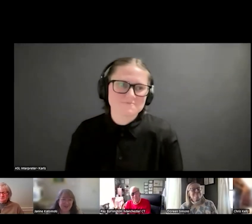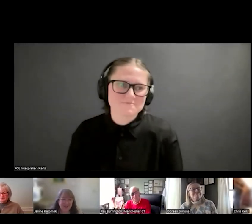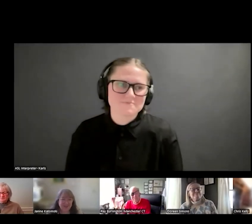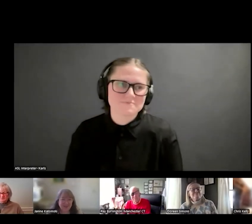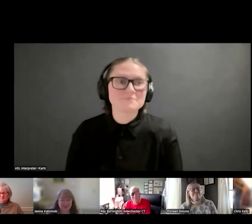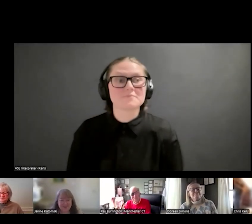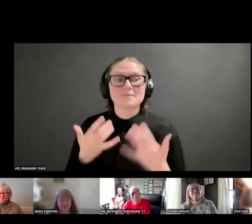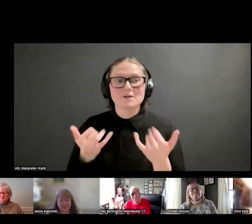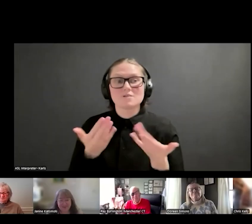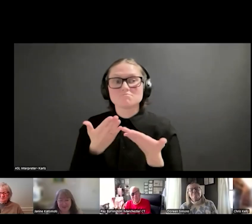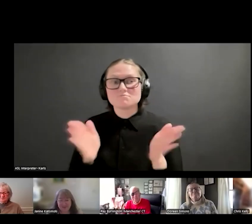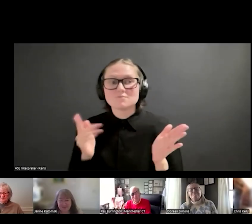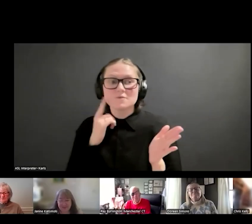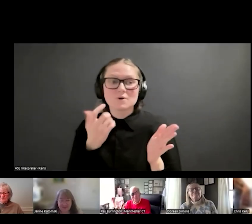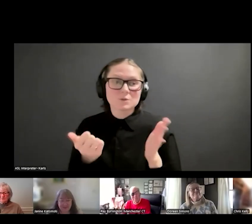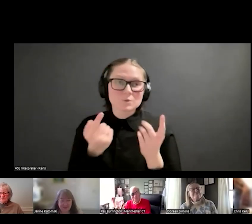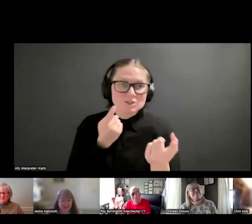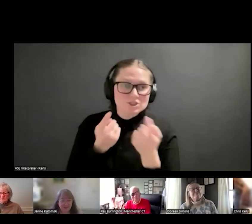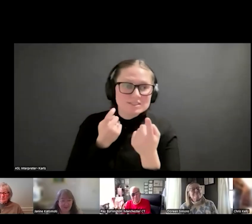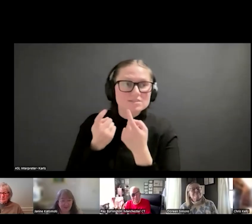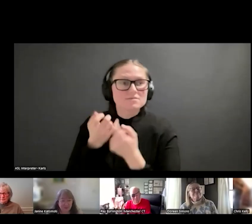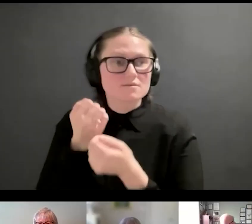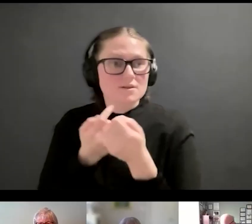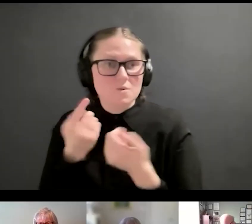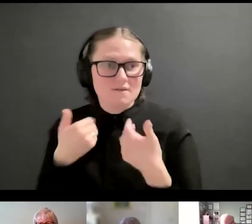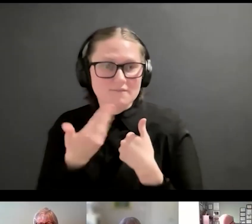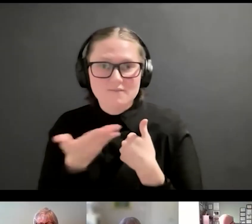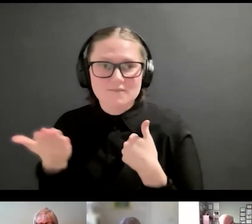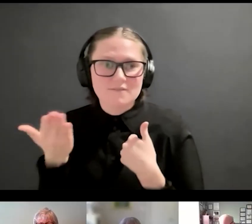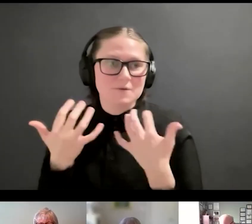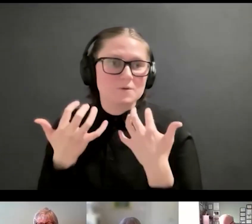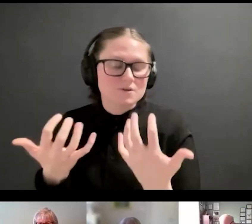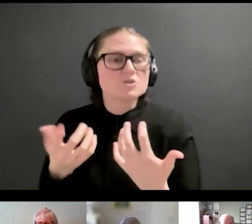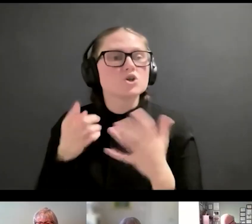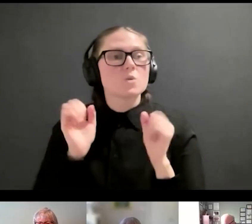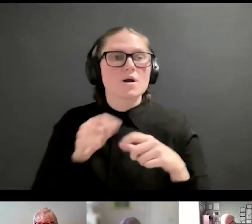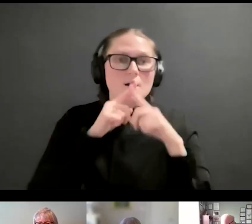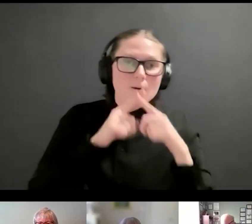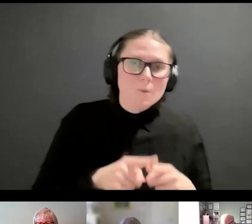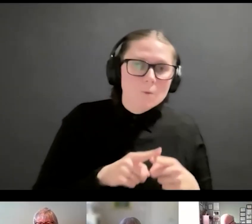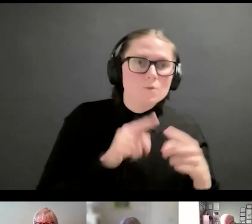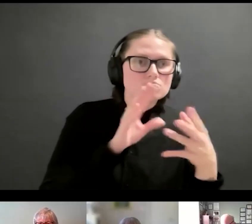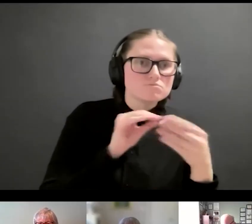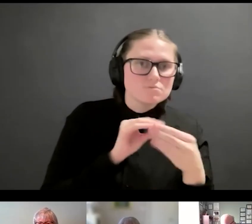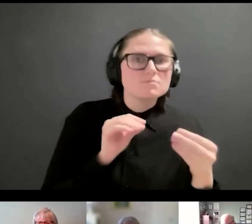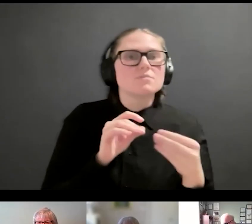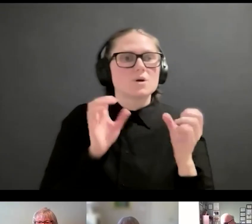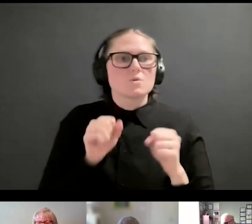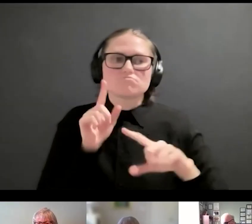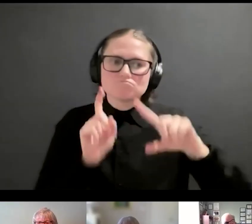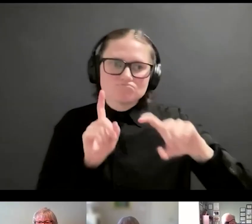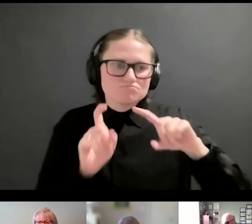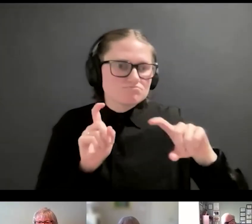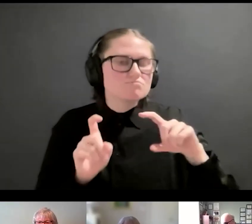I now want to open up to any questions that any might have in the audience. You can unmute yourself and you can ask any